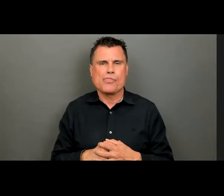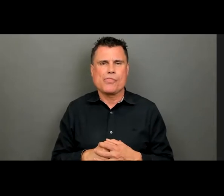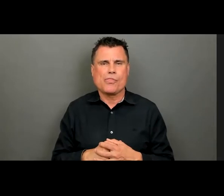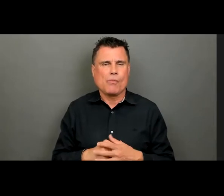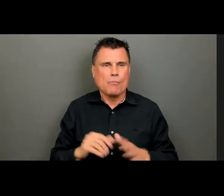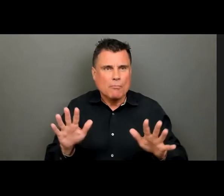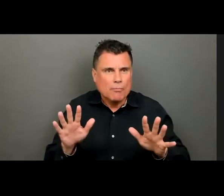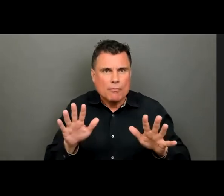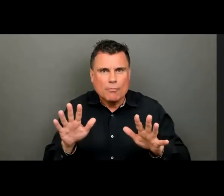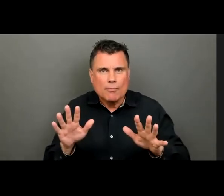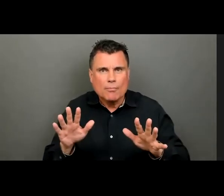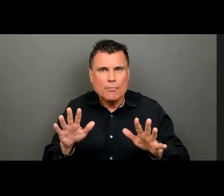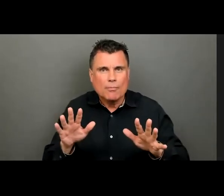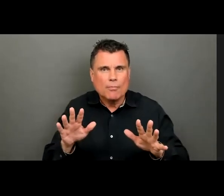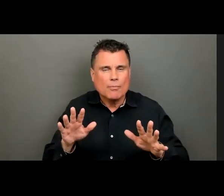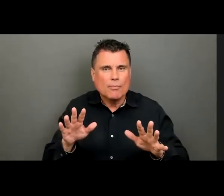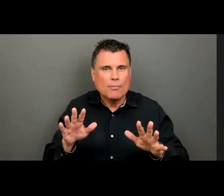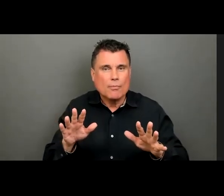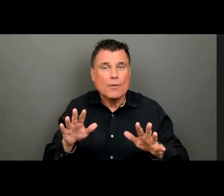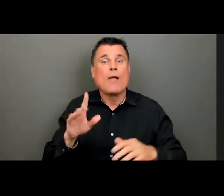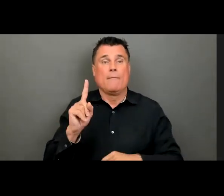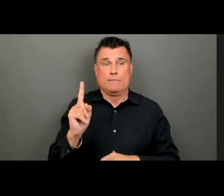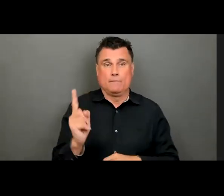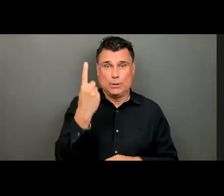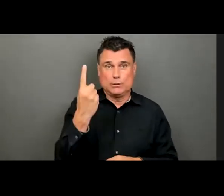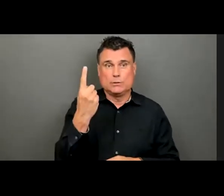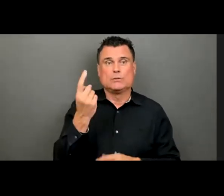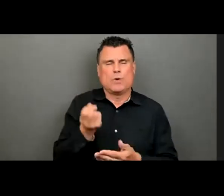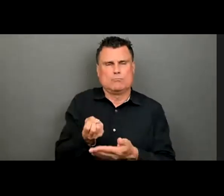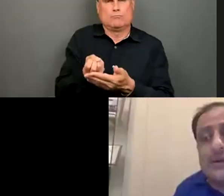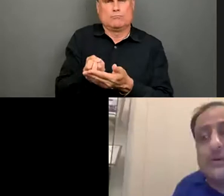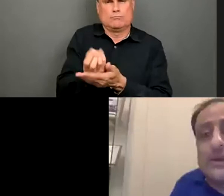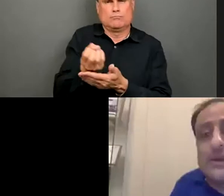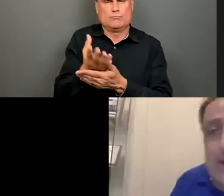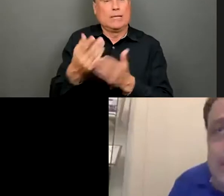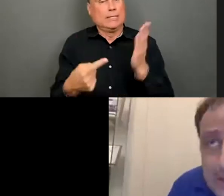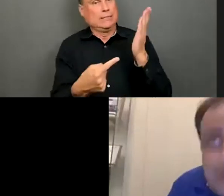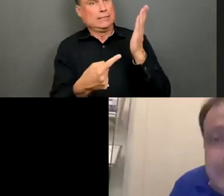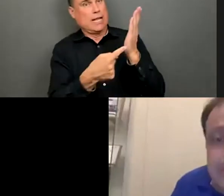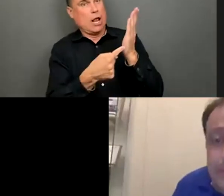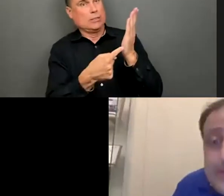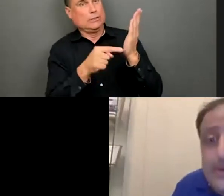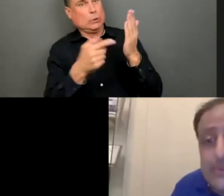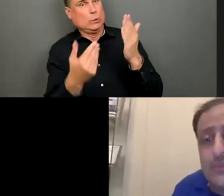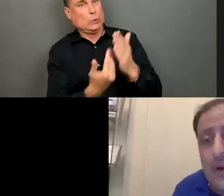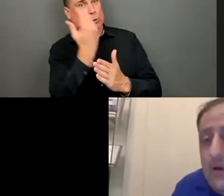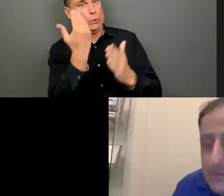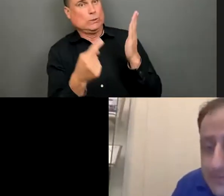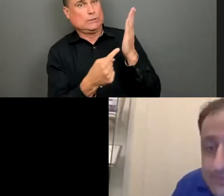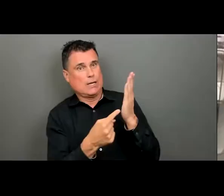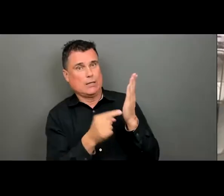when we talk about cutting edge technologies adopted by DRR stakeholders mainly,